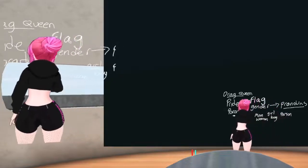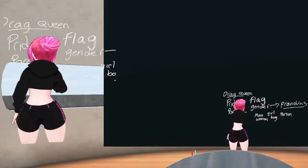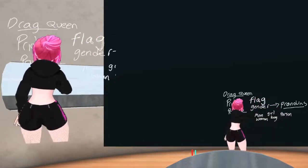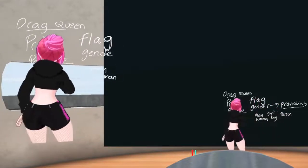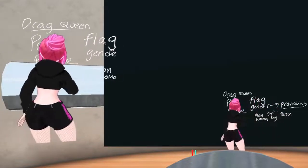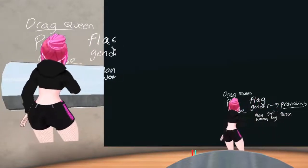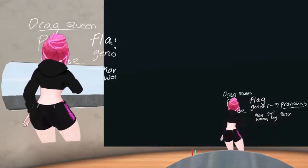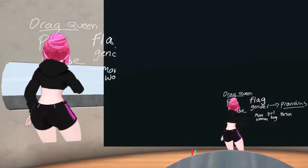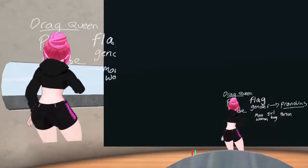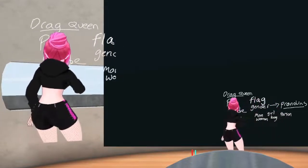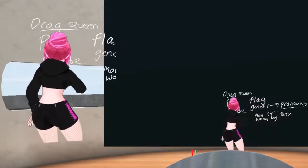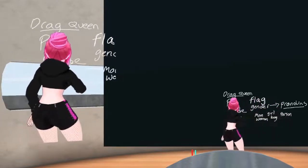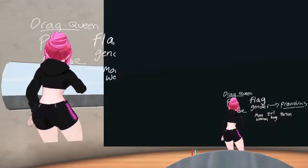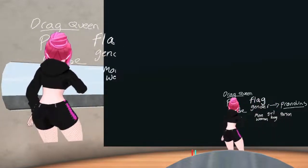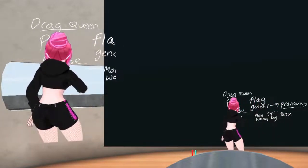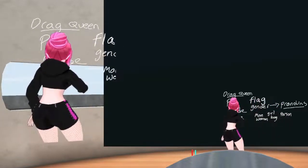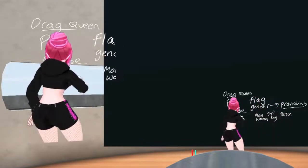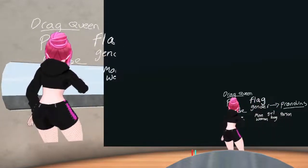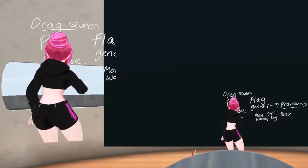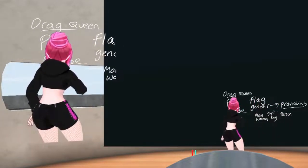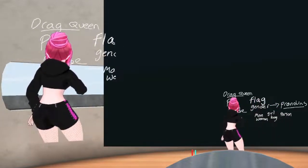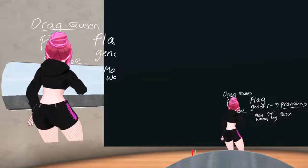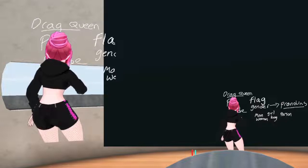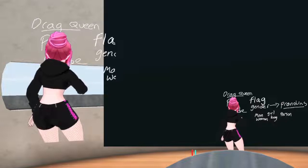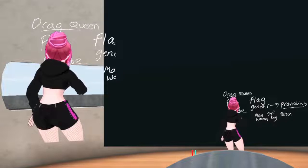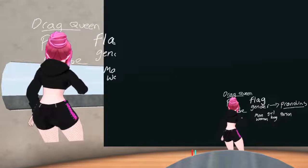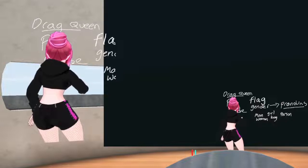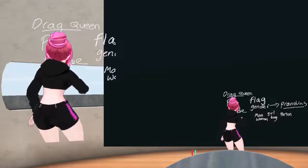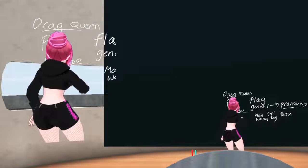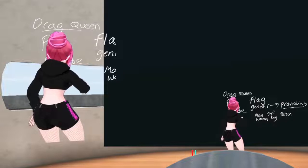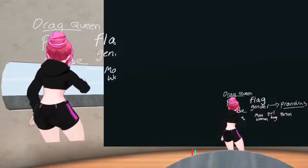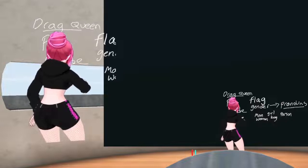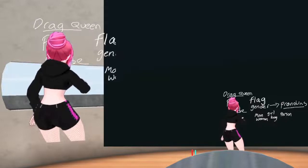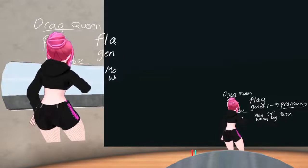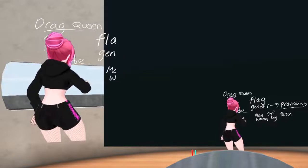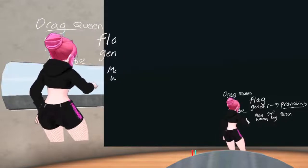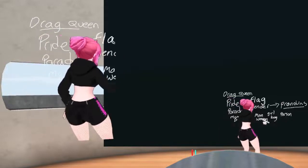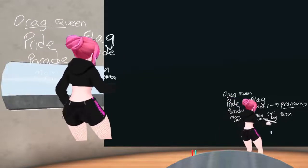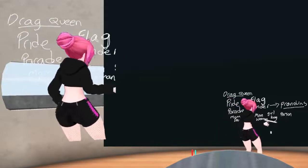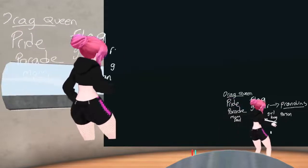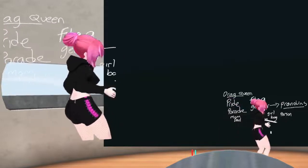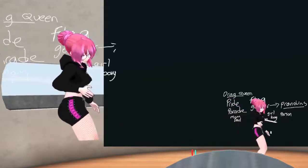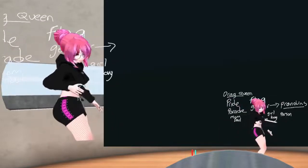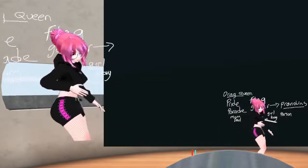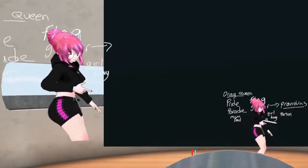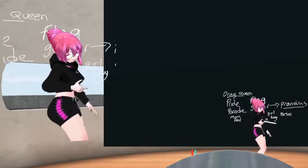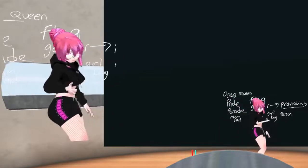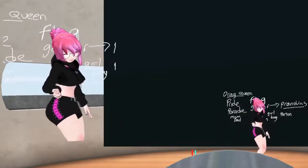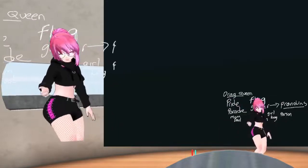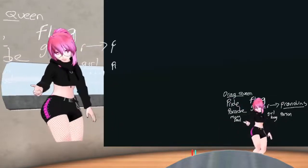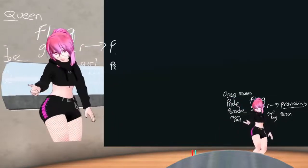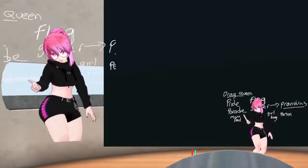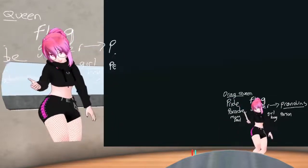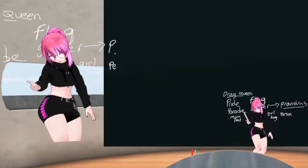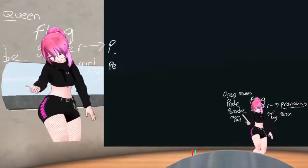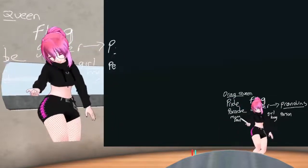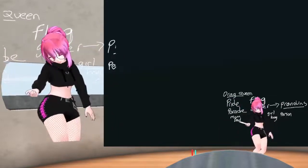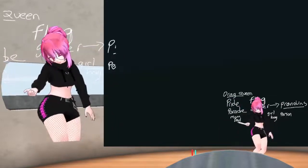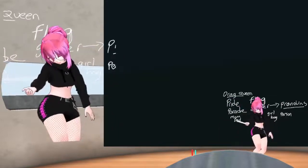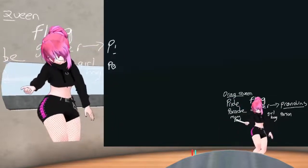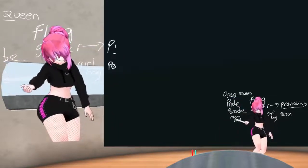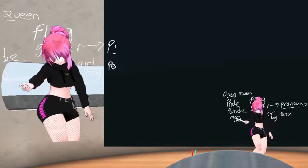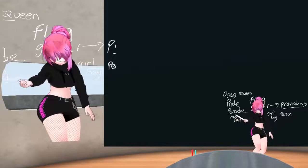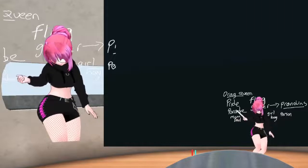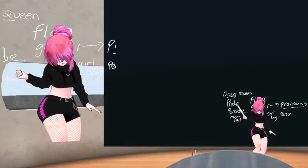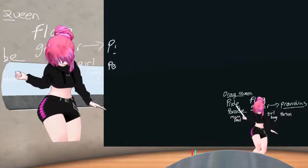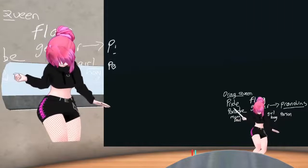Same with mom and dad and stuff like that. So if you've been in my classes before, you probably heard